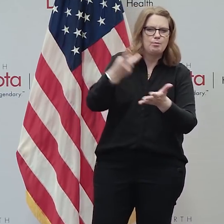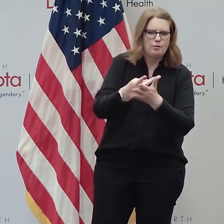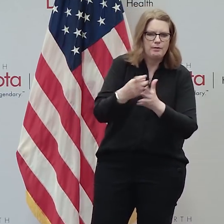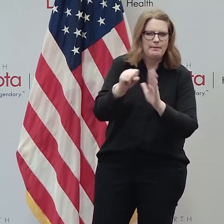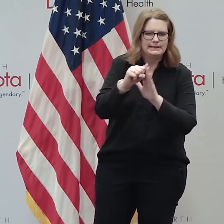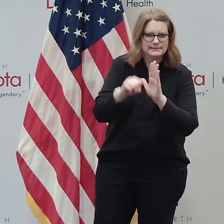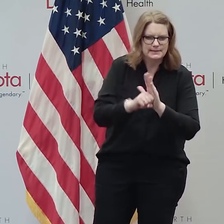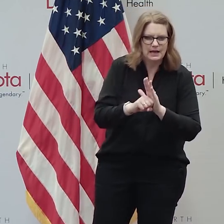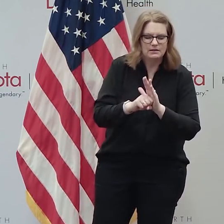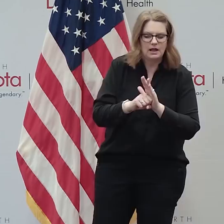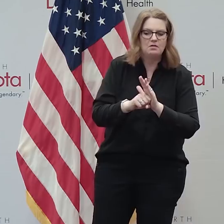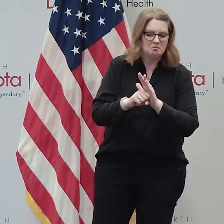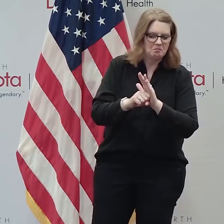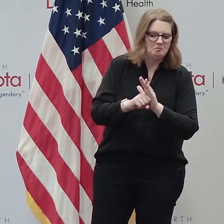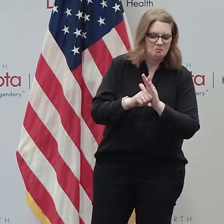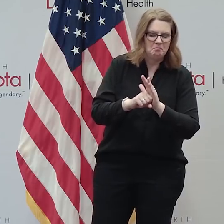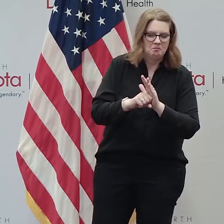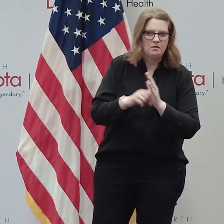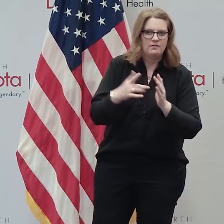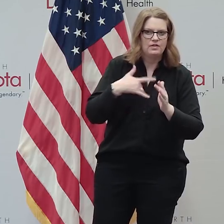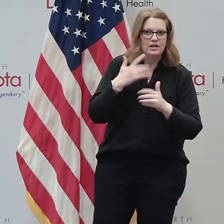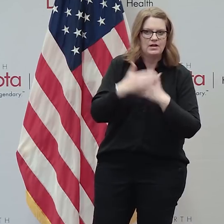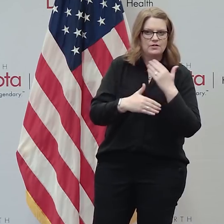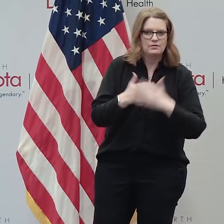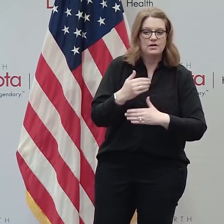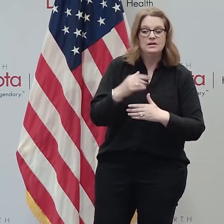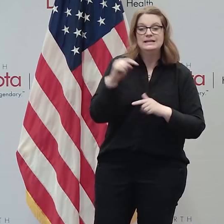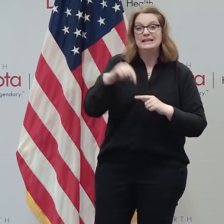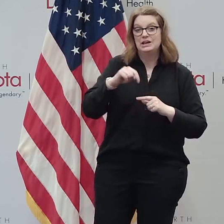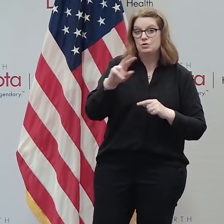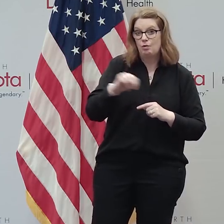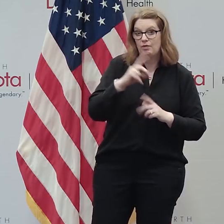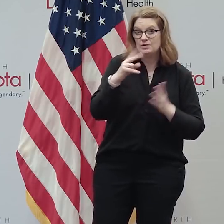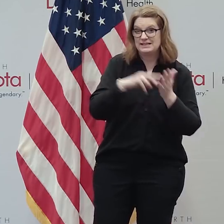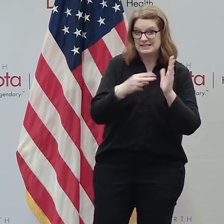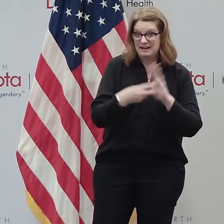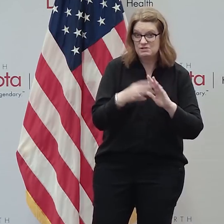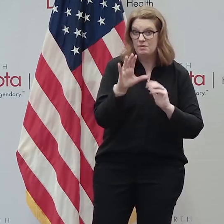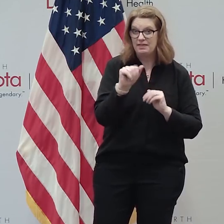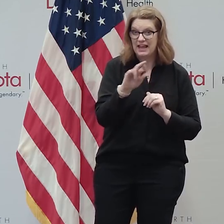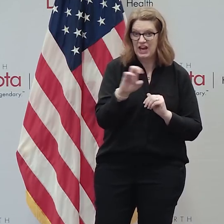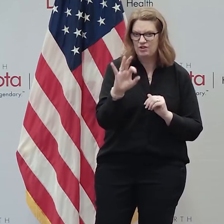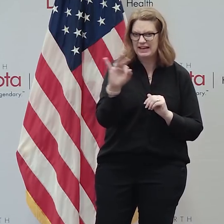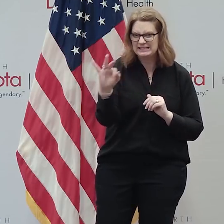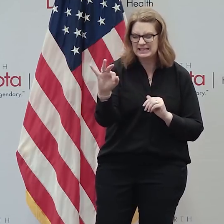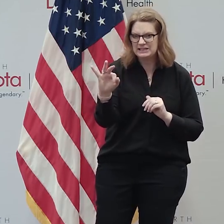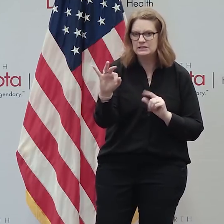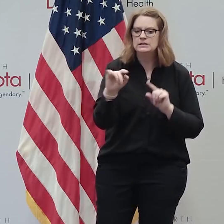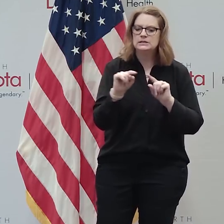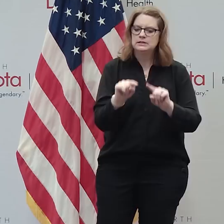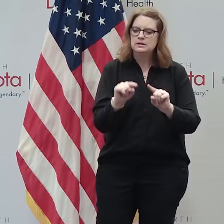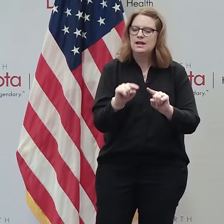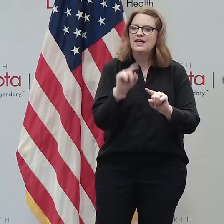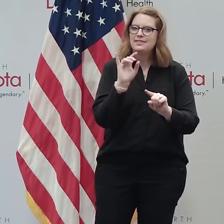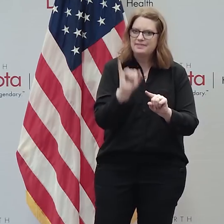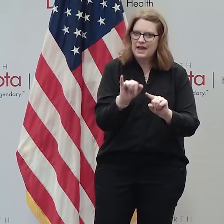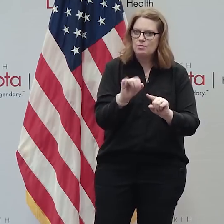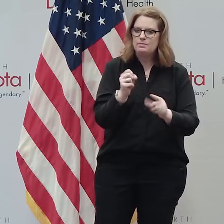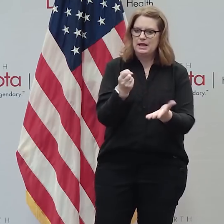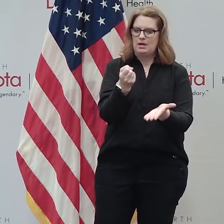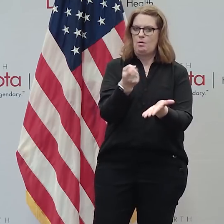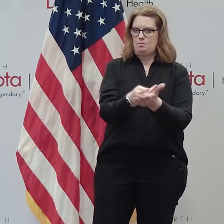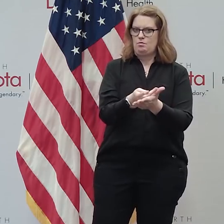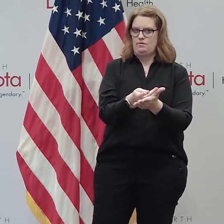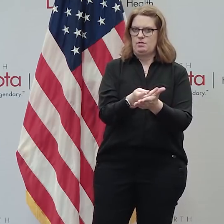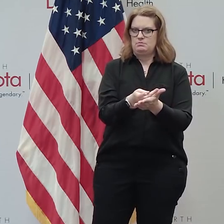state. And so again, North Dakota's intention with the Care19 app is that would be the one that would get our seal